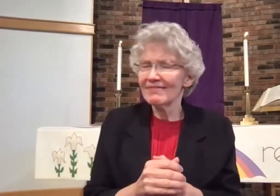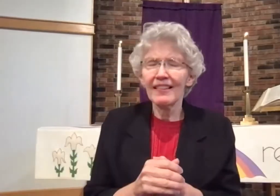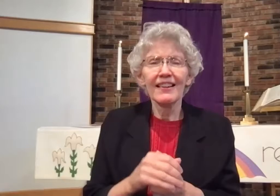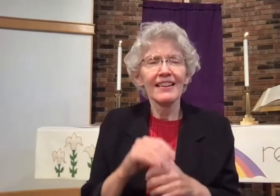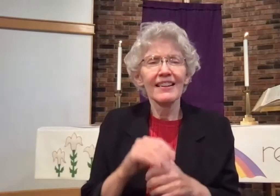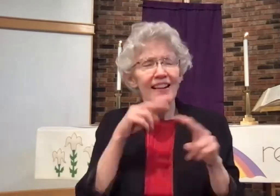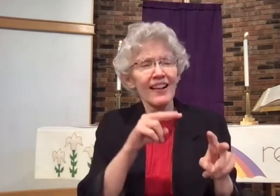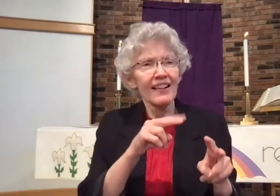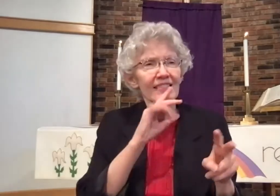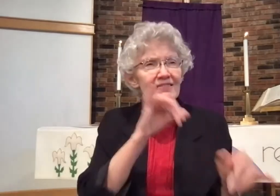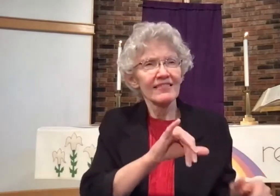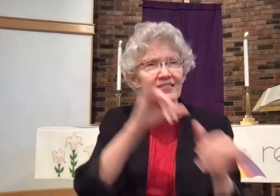story I just shared.